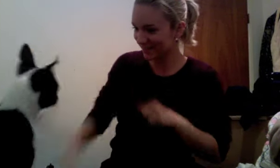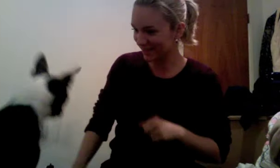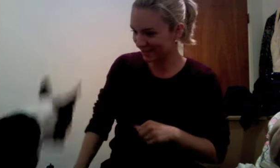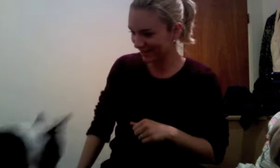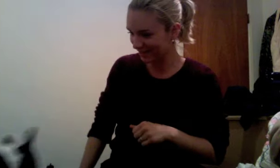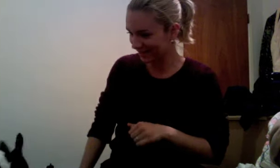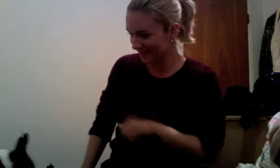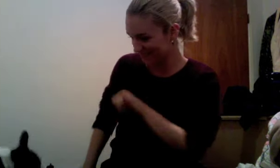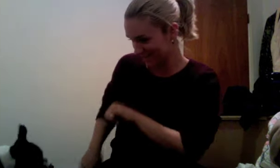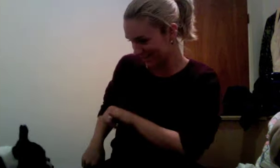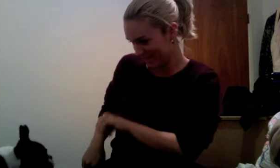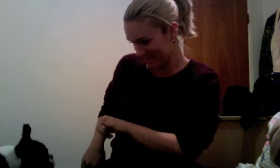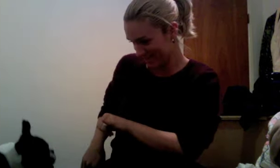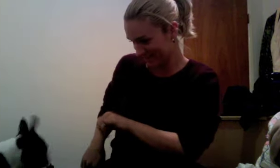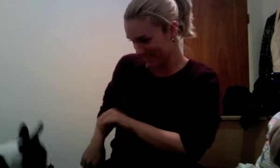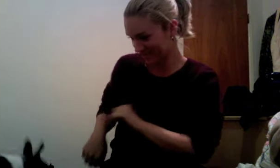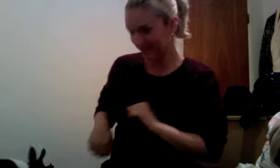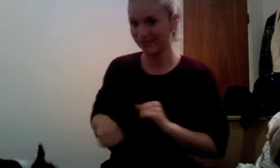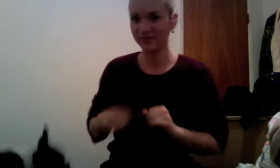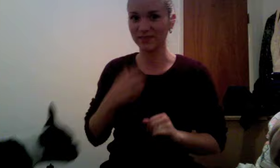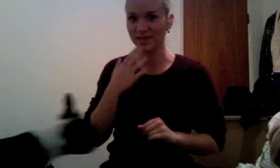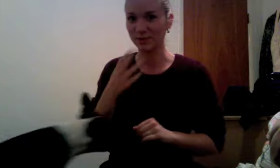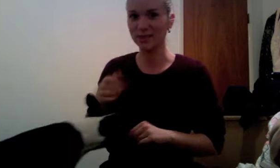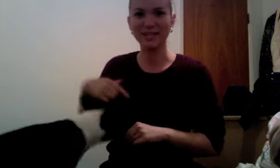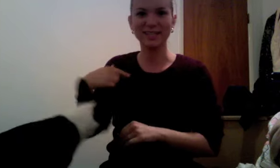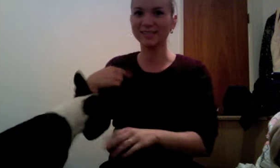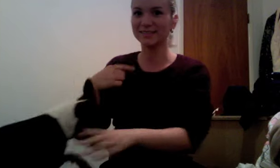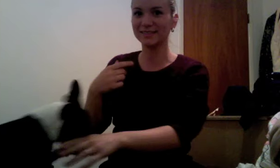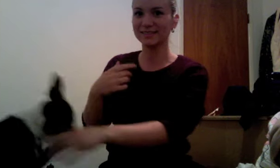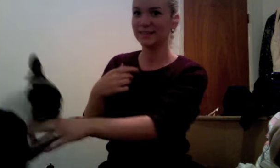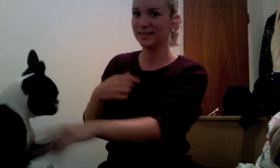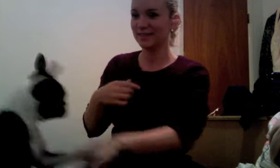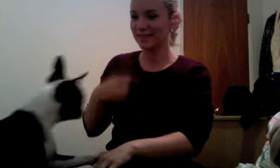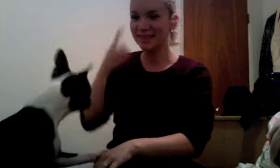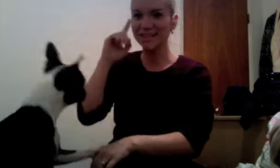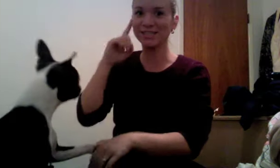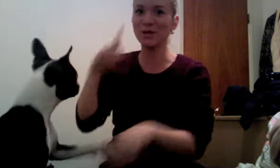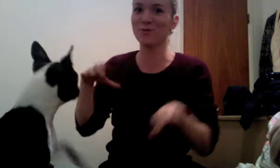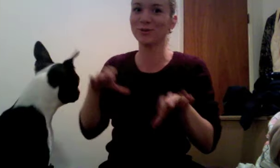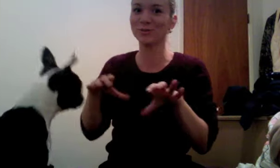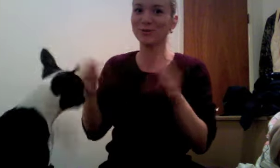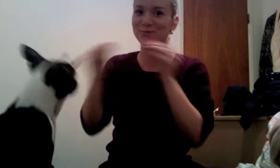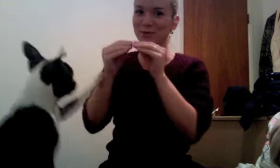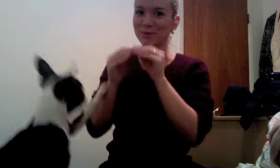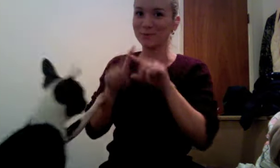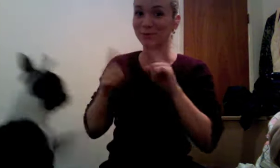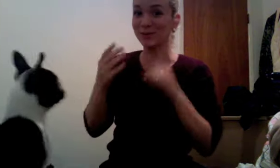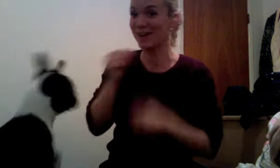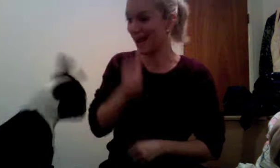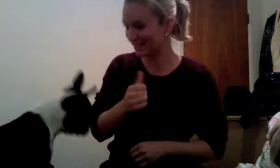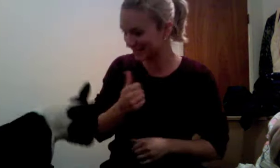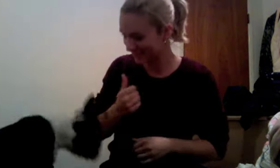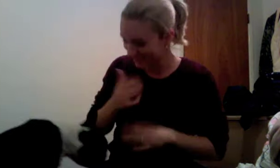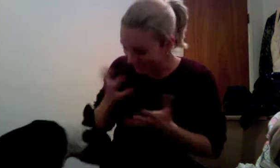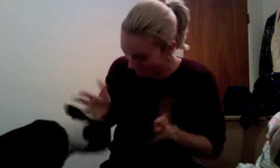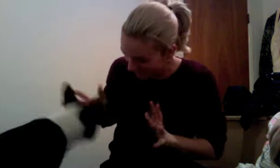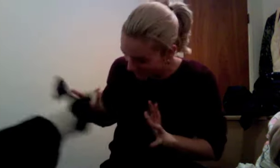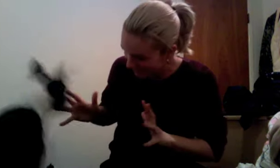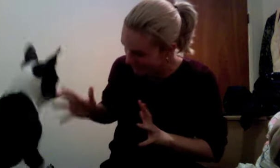down. Stay. Thank you. He's thinks that we're doing more, but we're not. Finish.